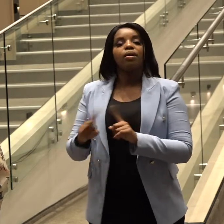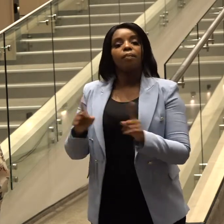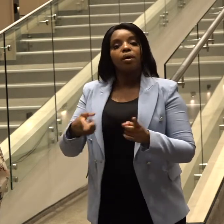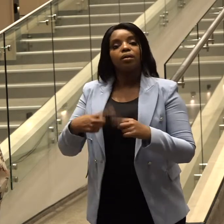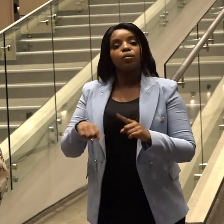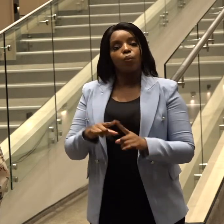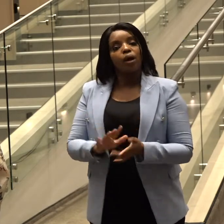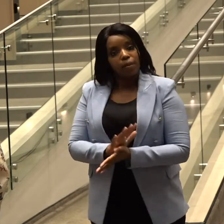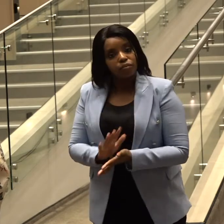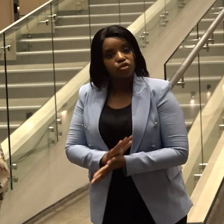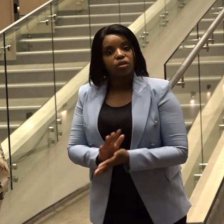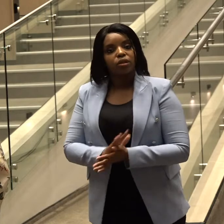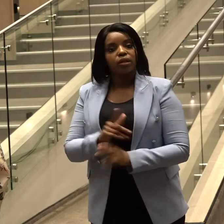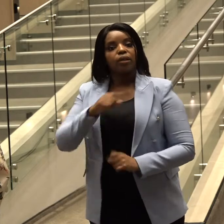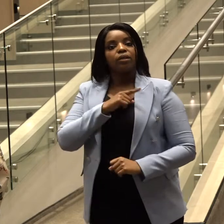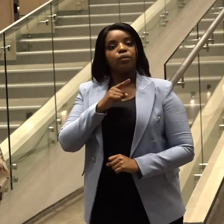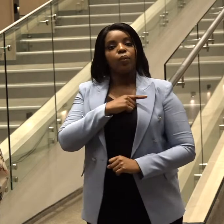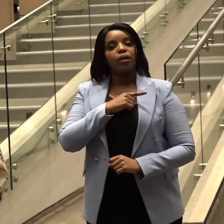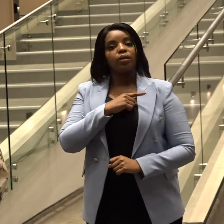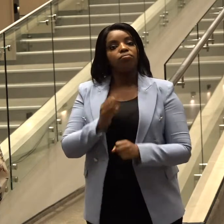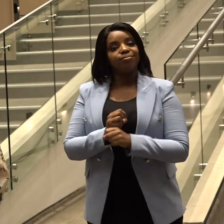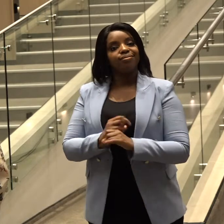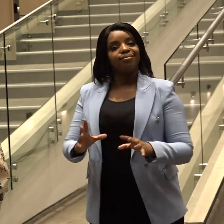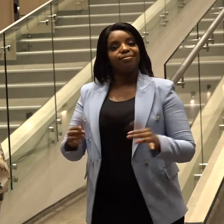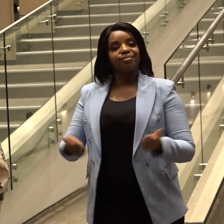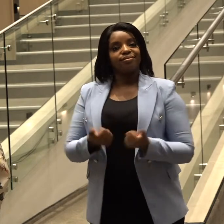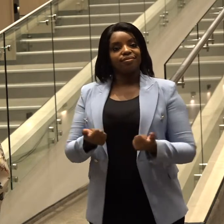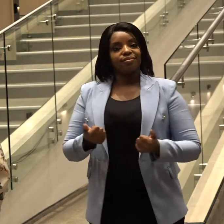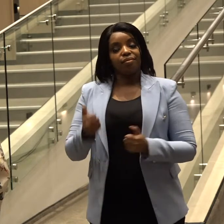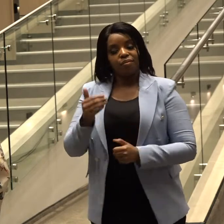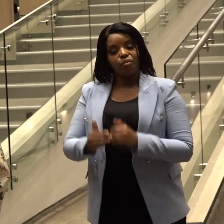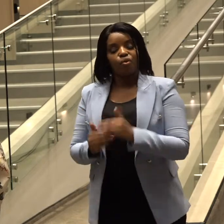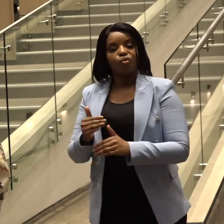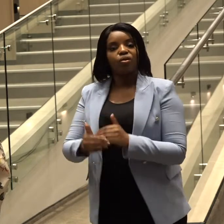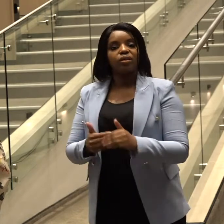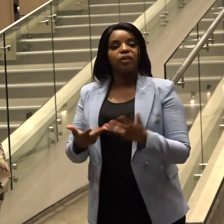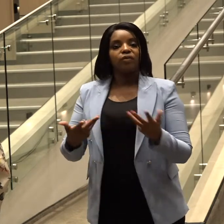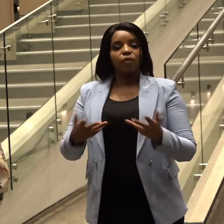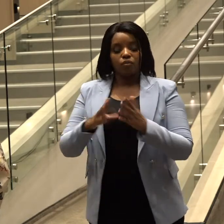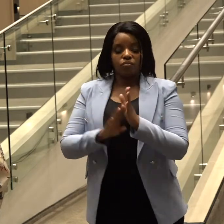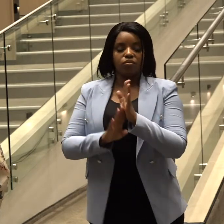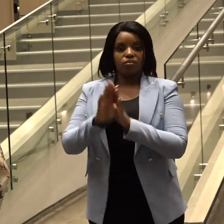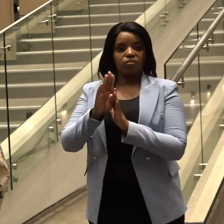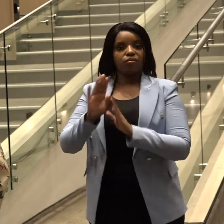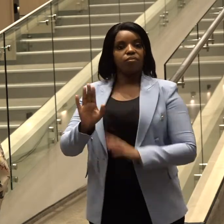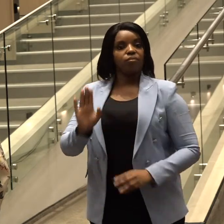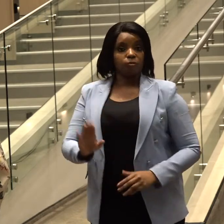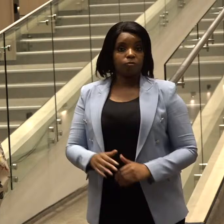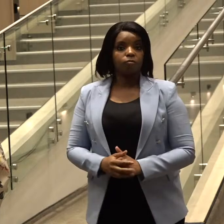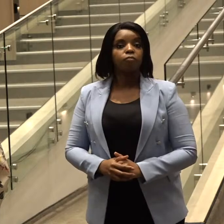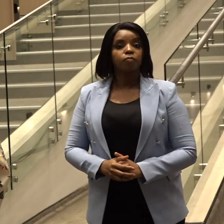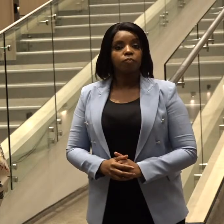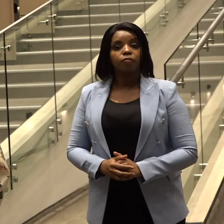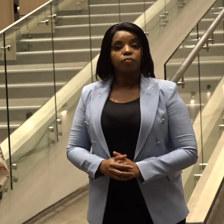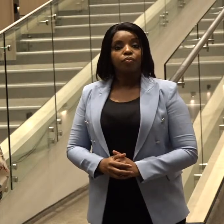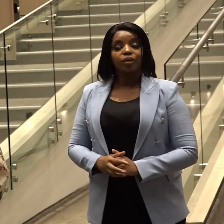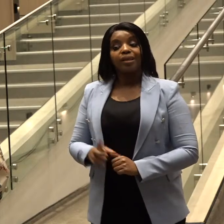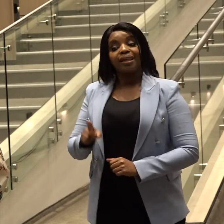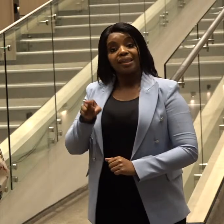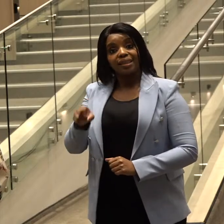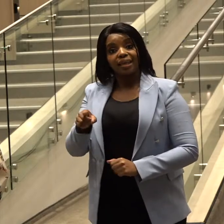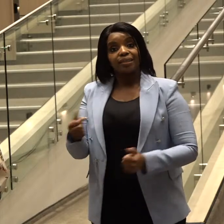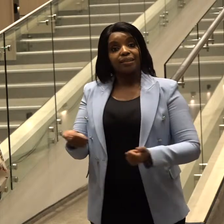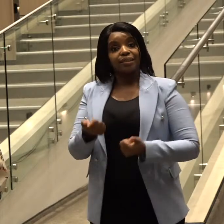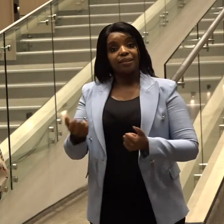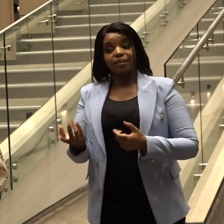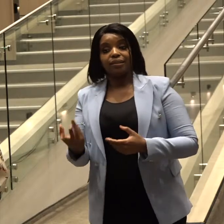appreciate the fact that the dot has started with the process of developing a methodology when this is included